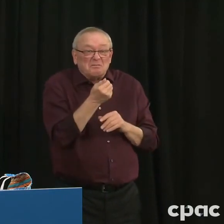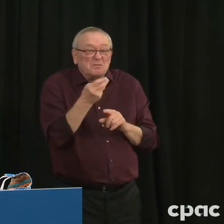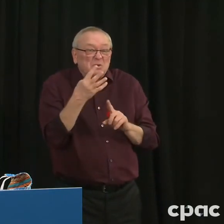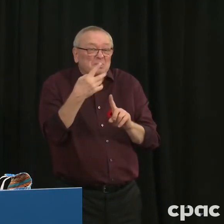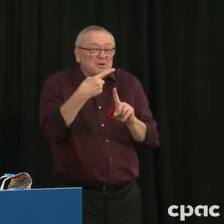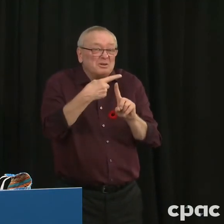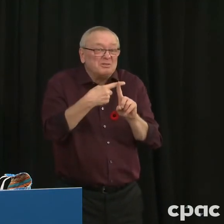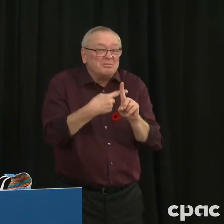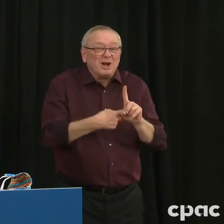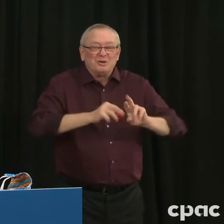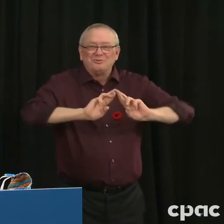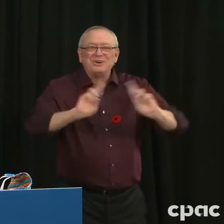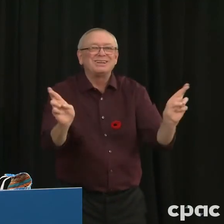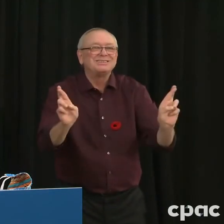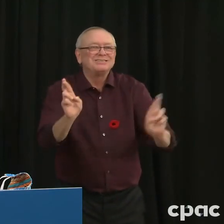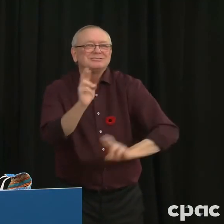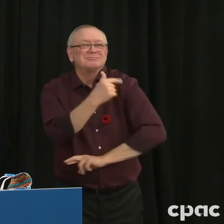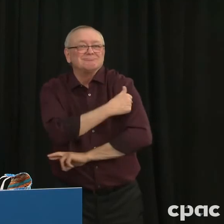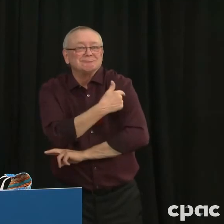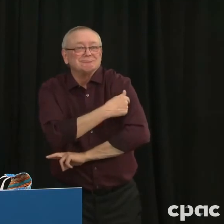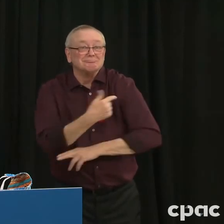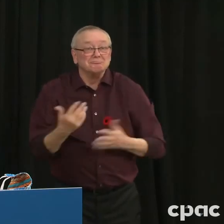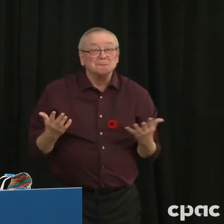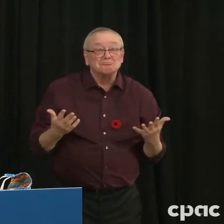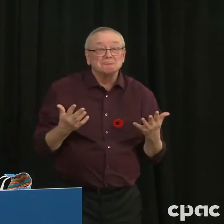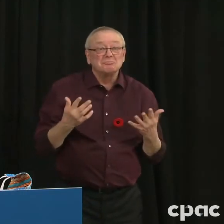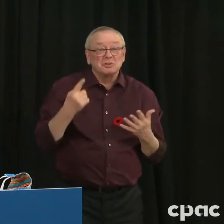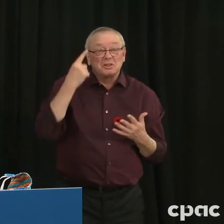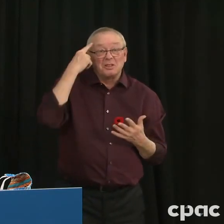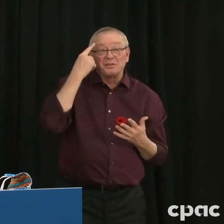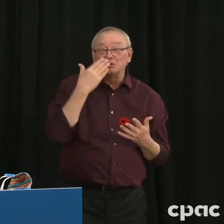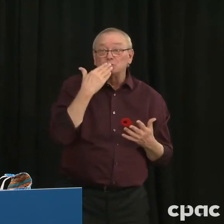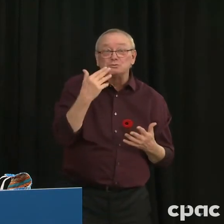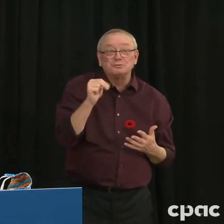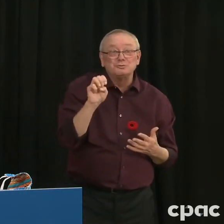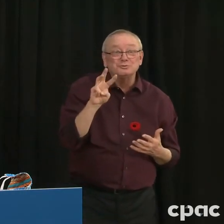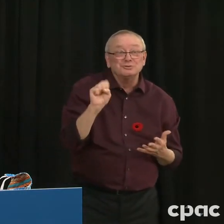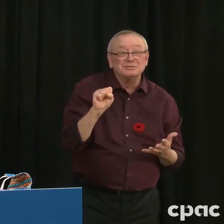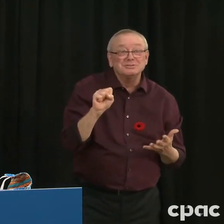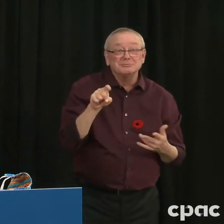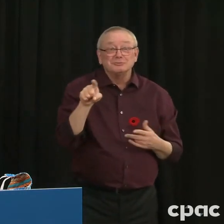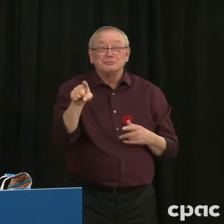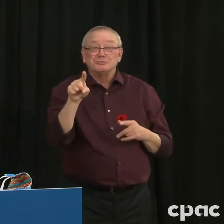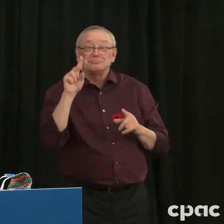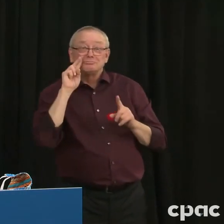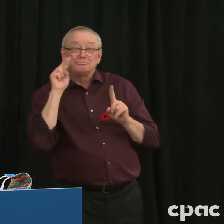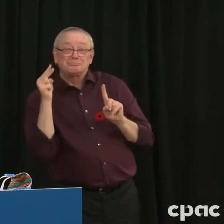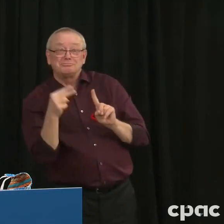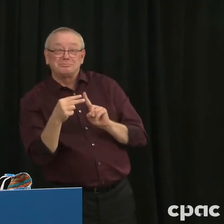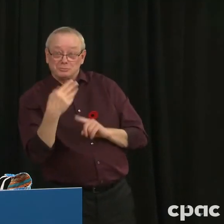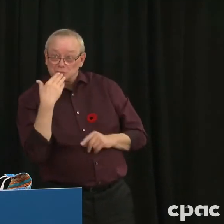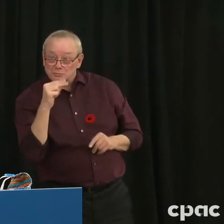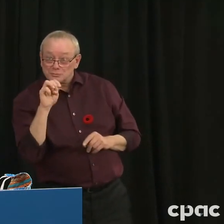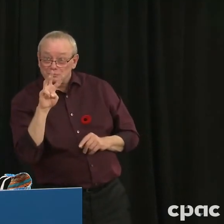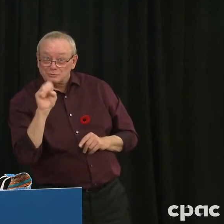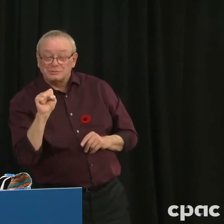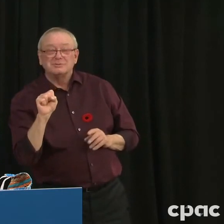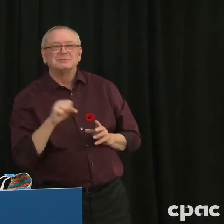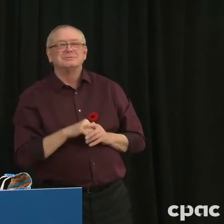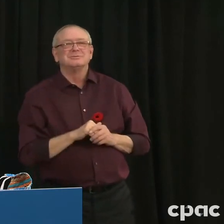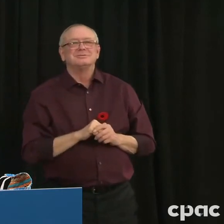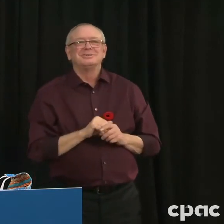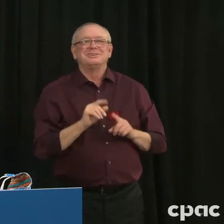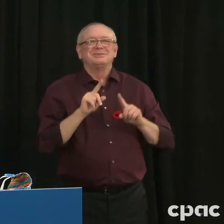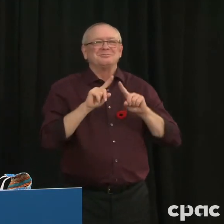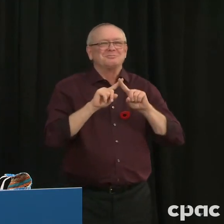sure we'd all agree, and nobody would be happier than you. But would you be possibly concerned that growing word of vaccines coming could